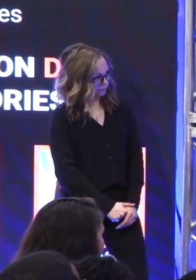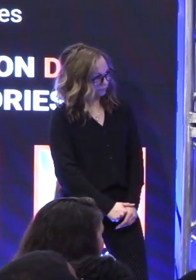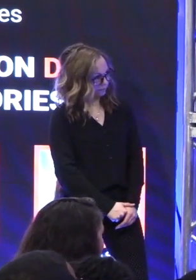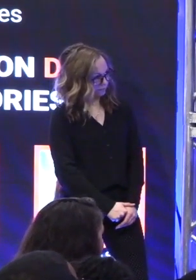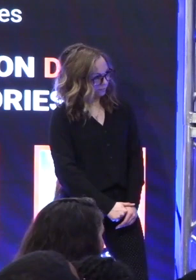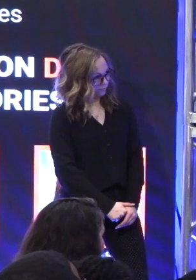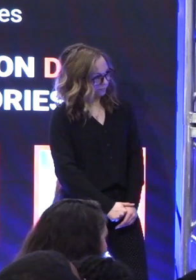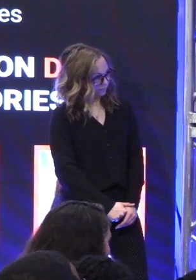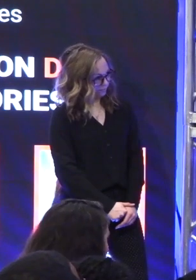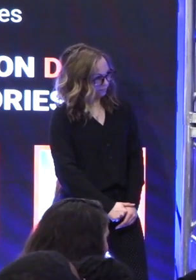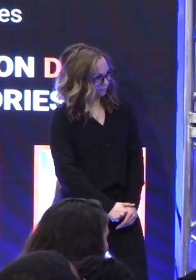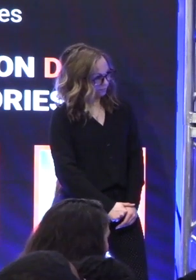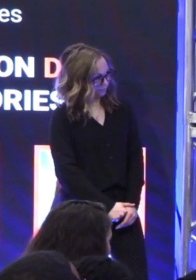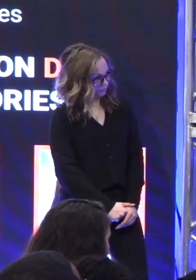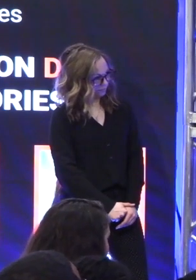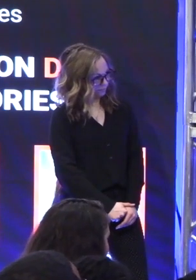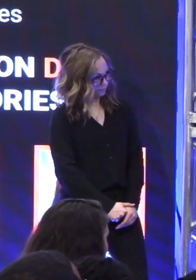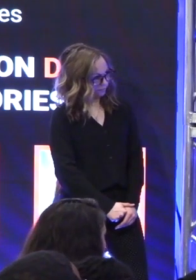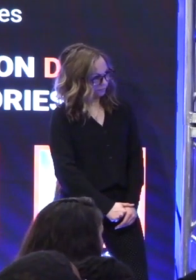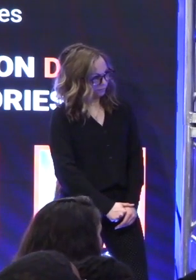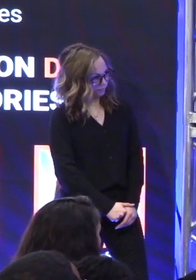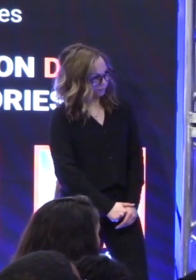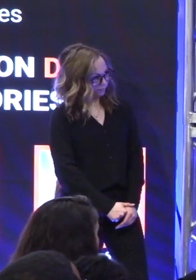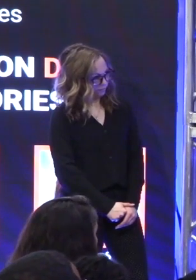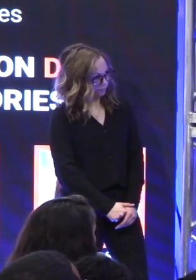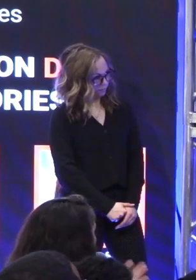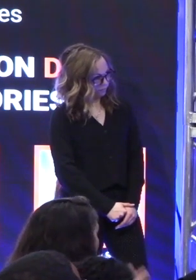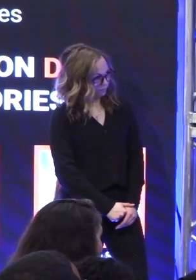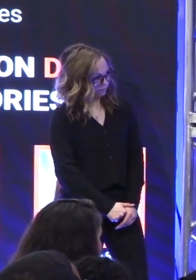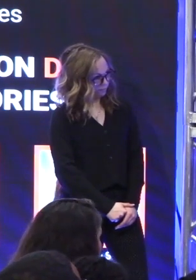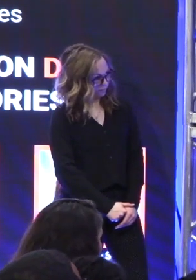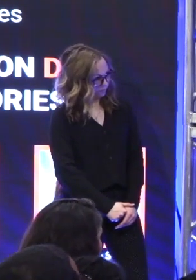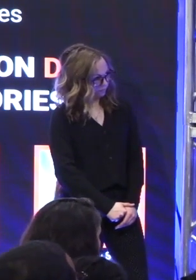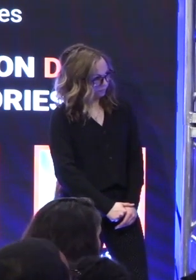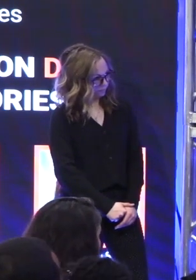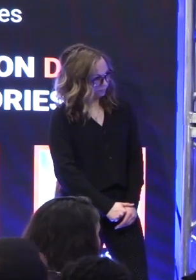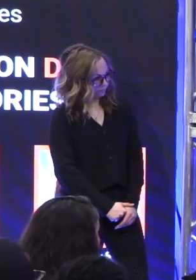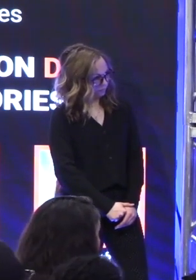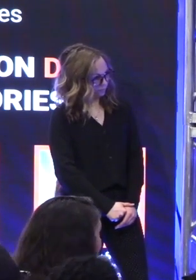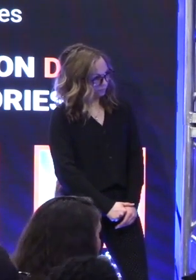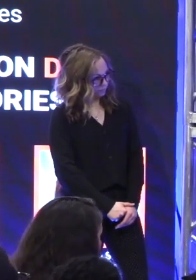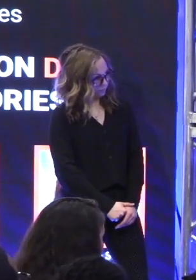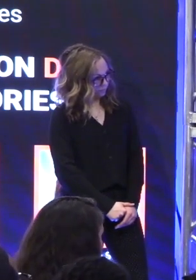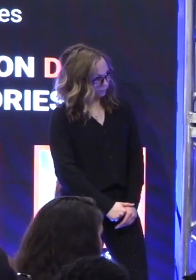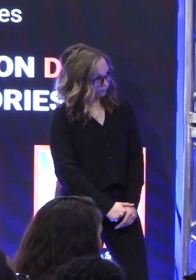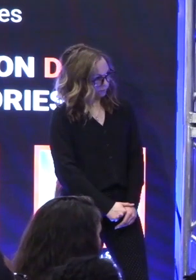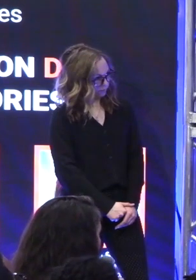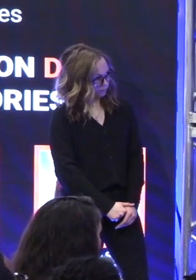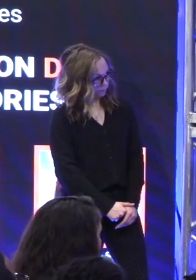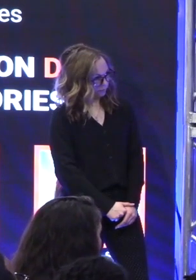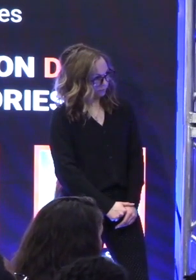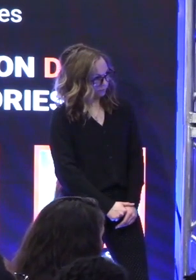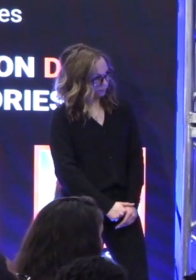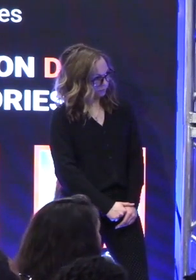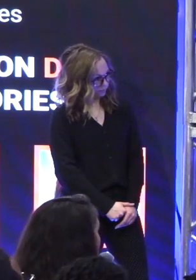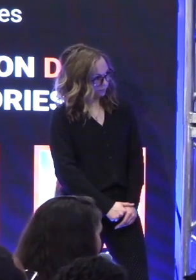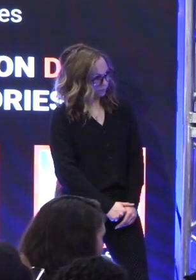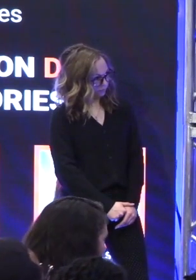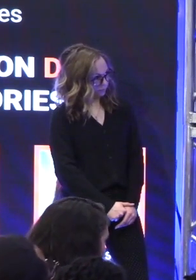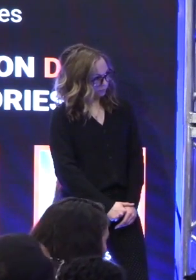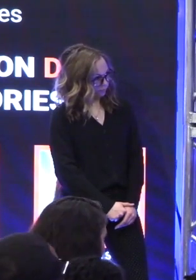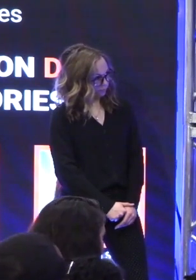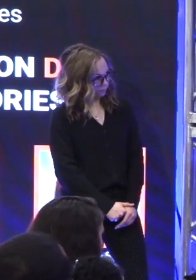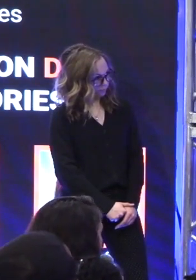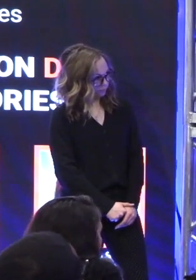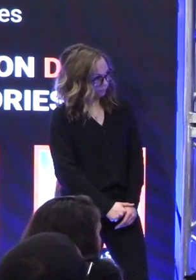matter. Titles are important. Like behind the scenes with a creative process, people from